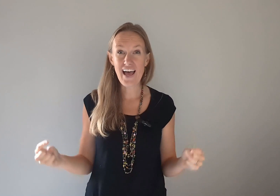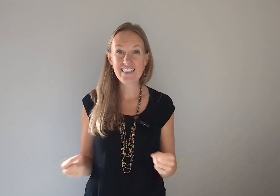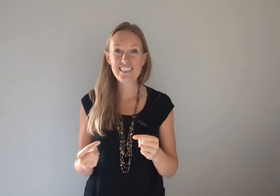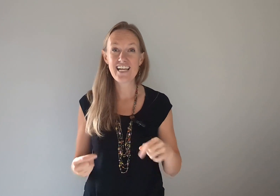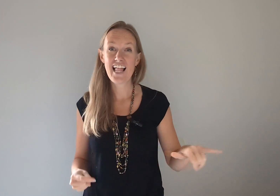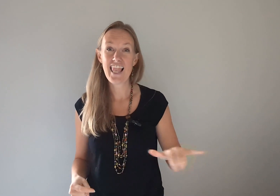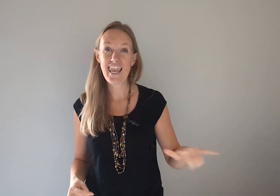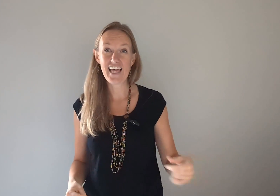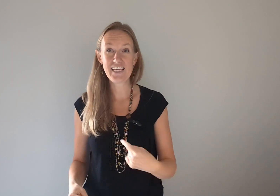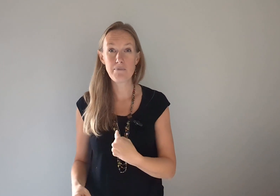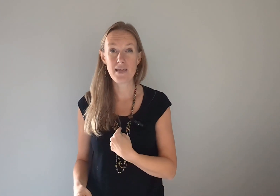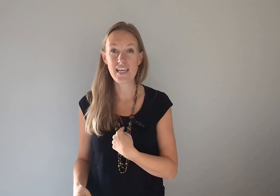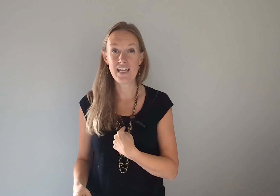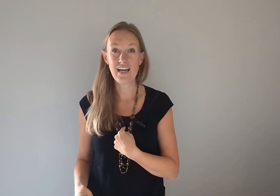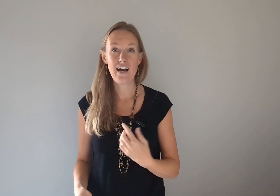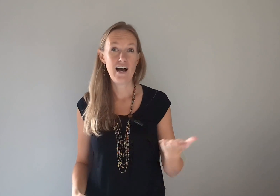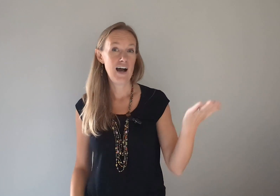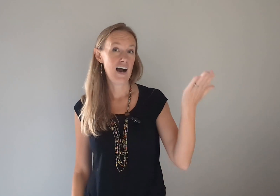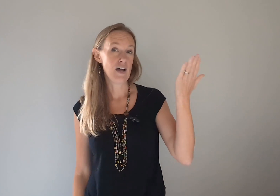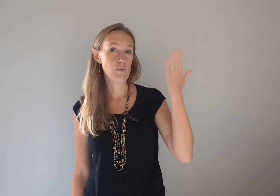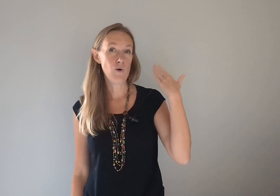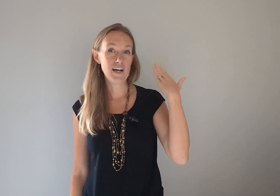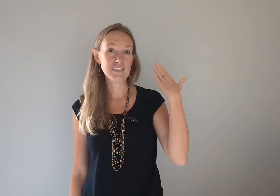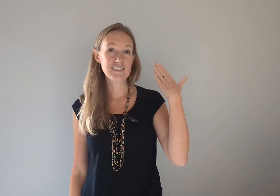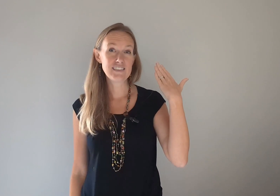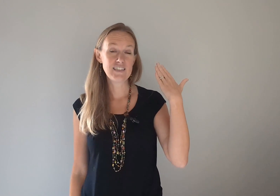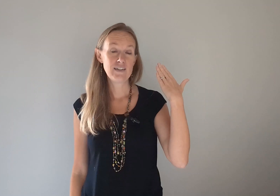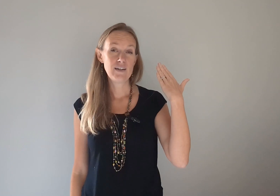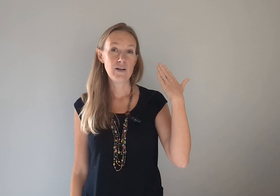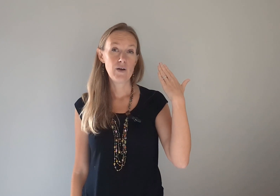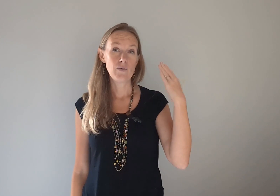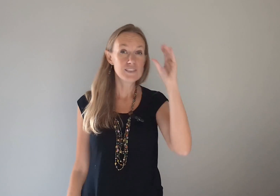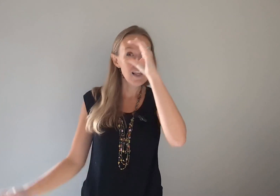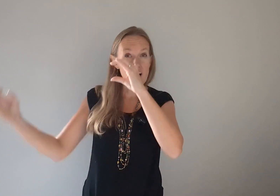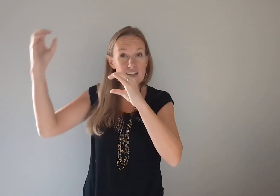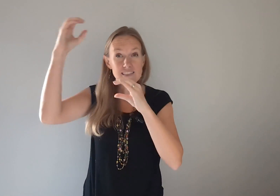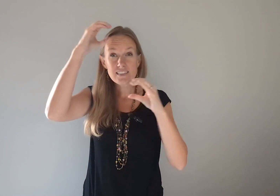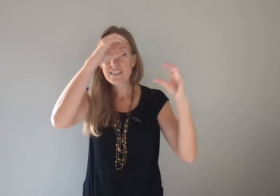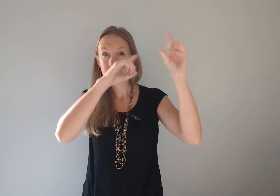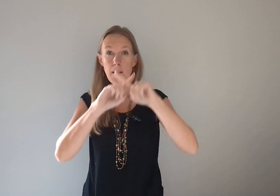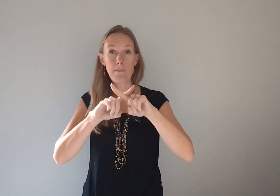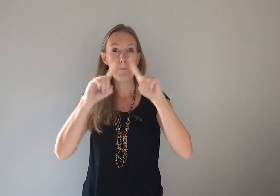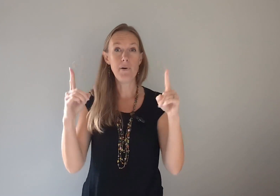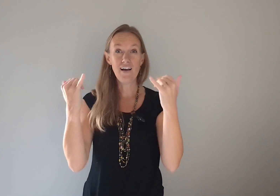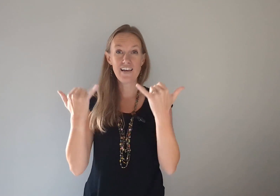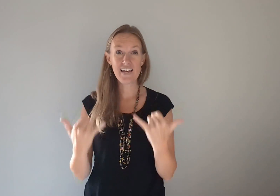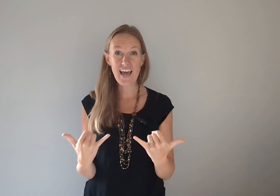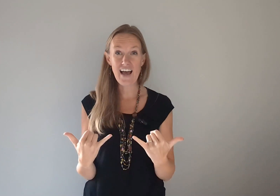wretch like me. I once was lost, but